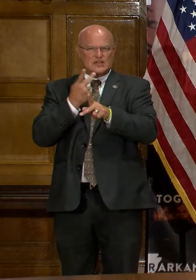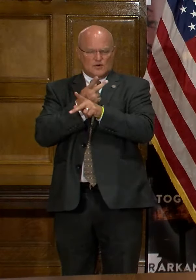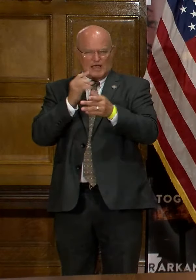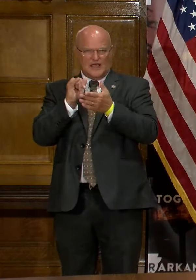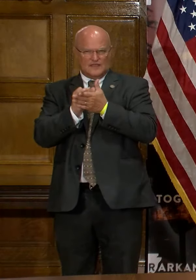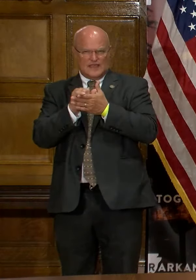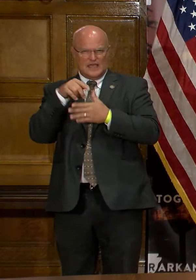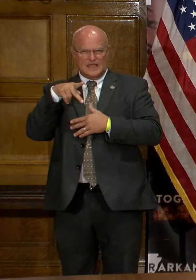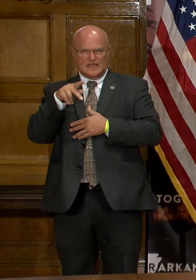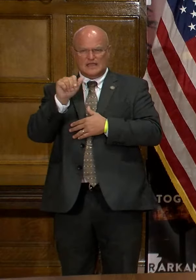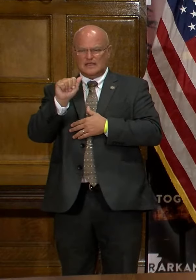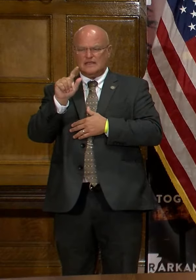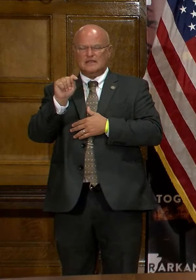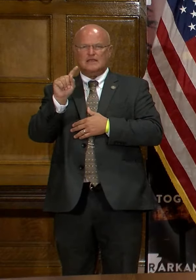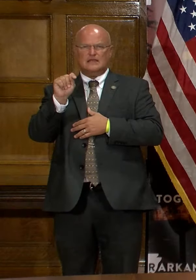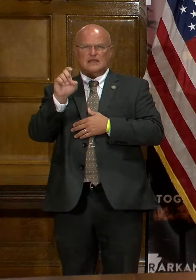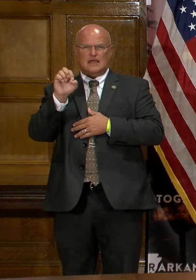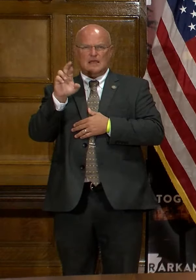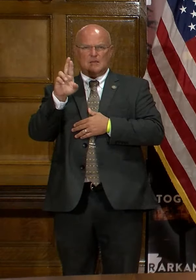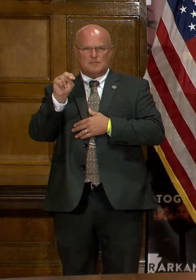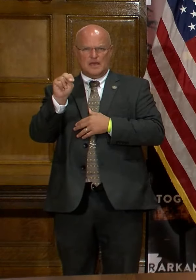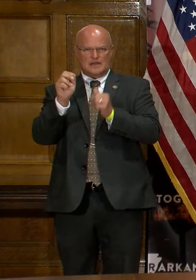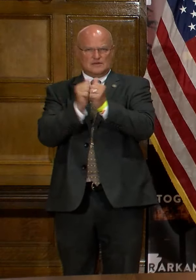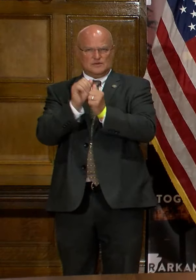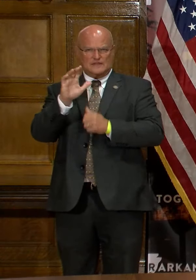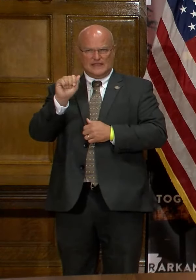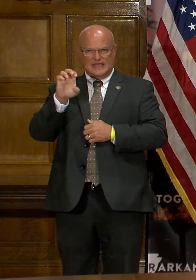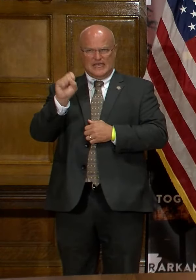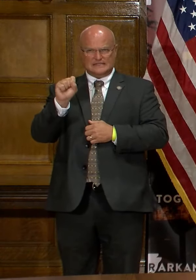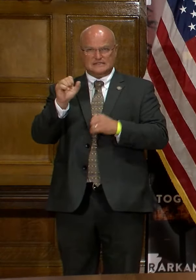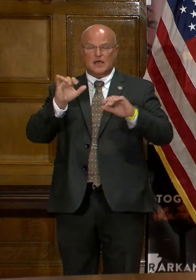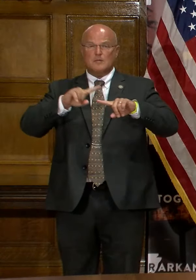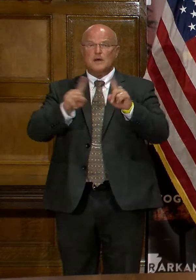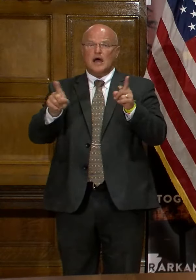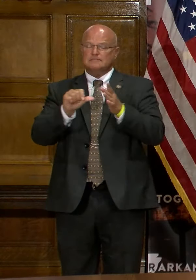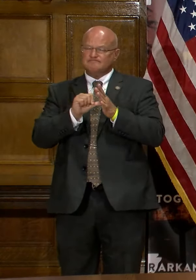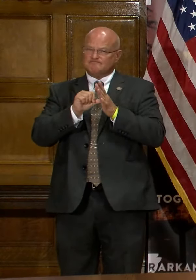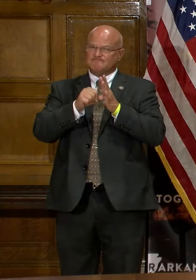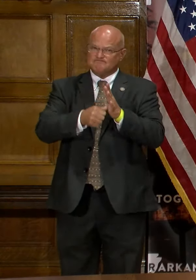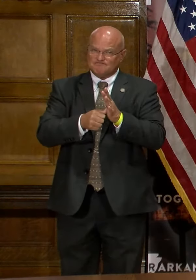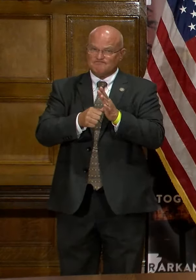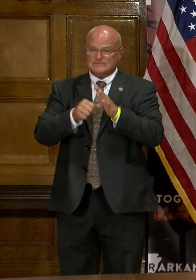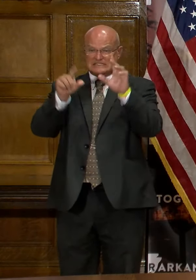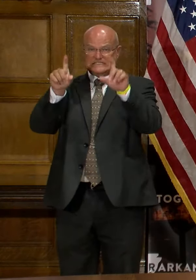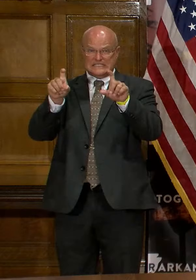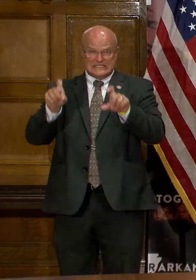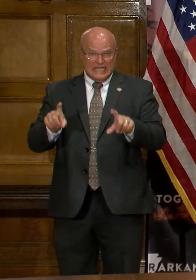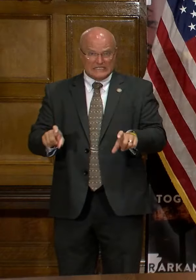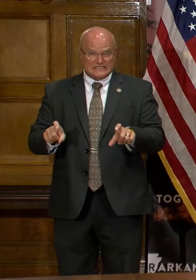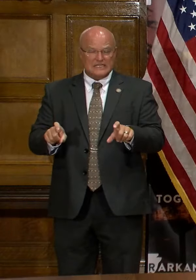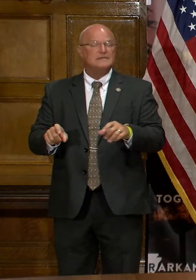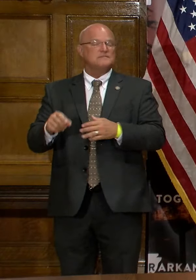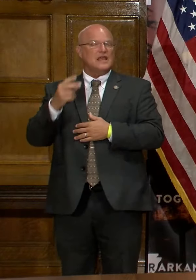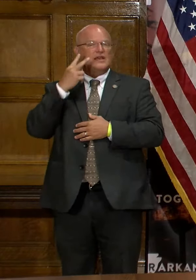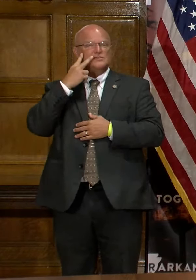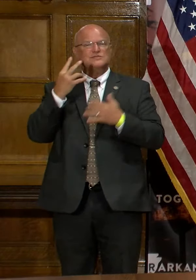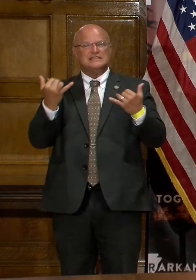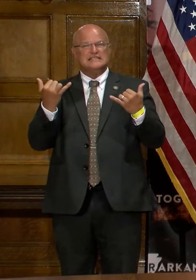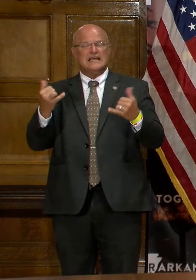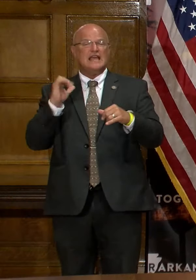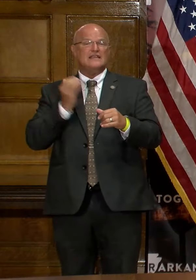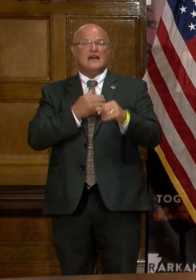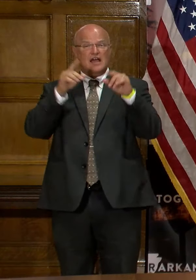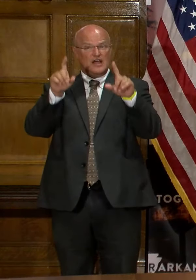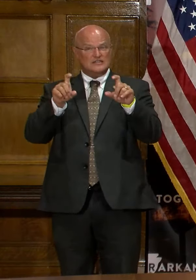that pattern in cases. In the meantime, we're continuing to emphasize our testing, and as you will see today, that